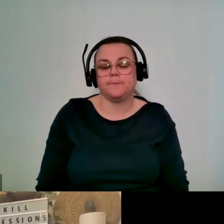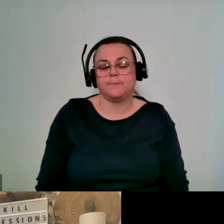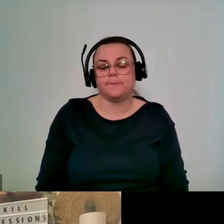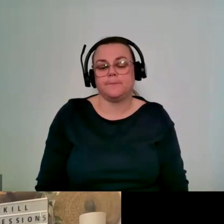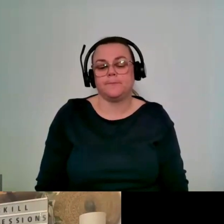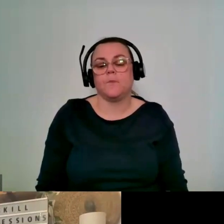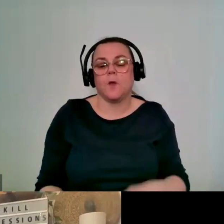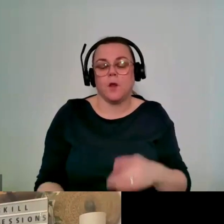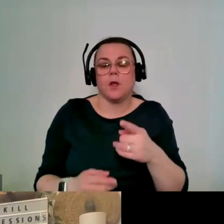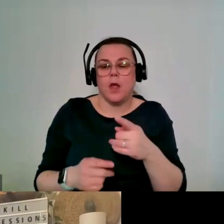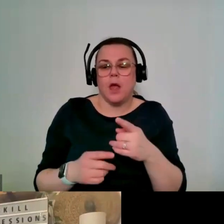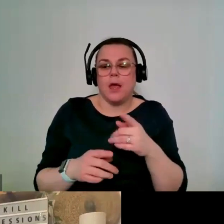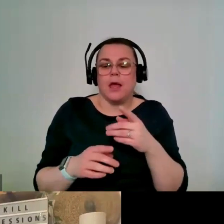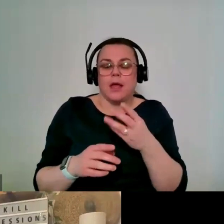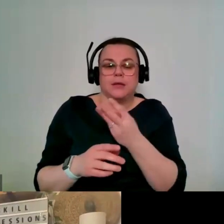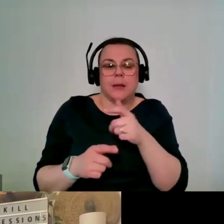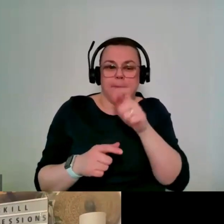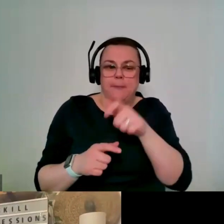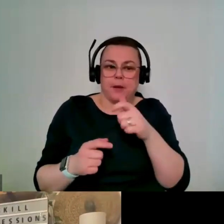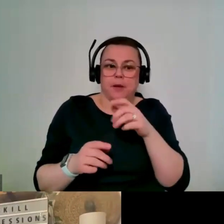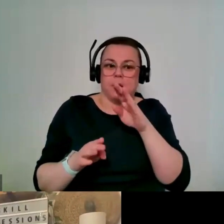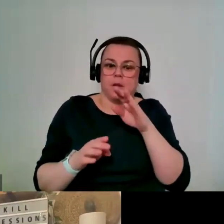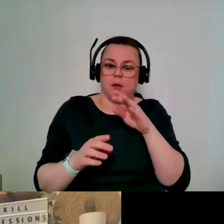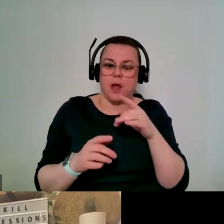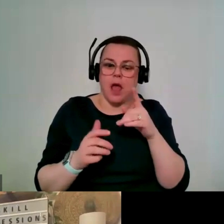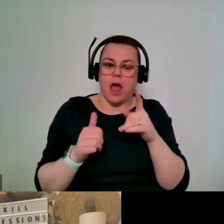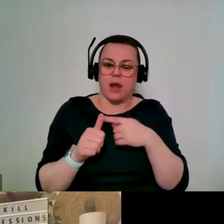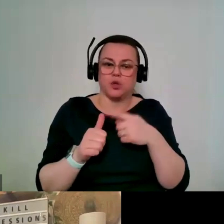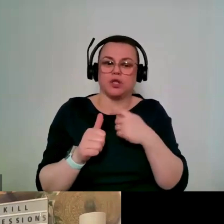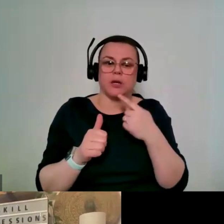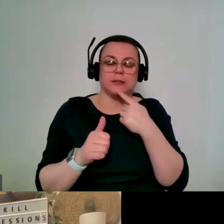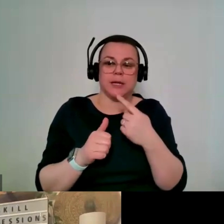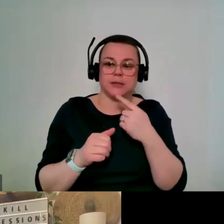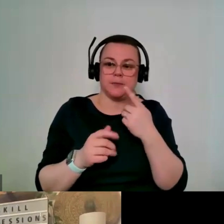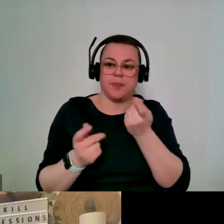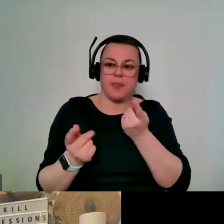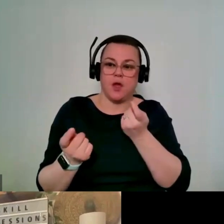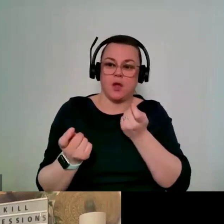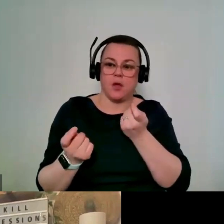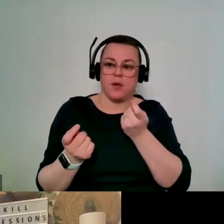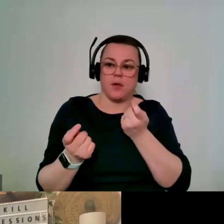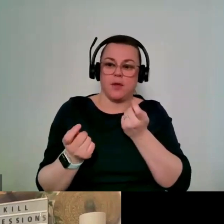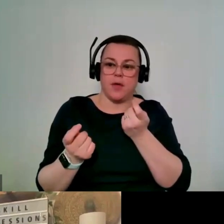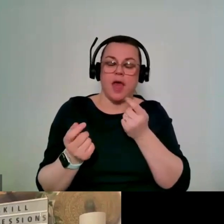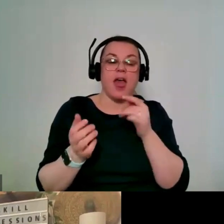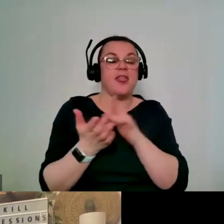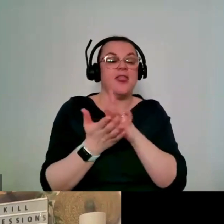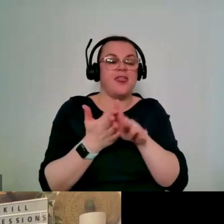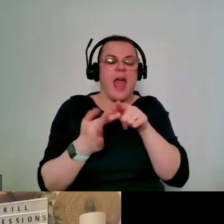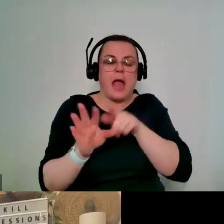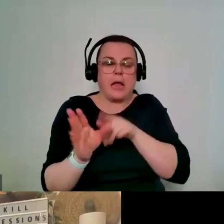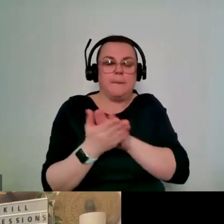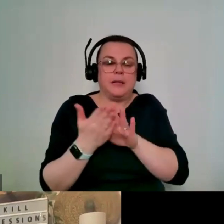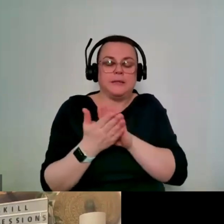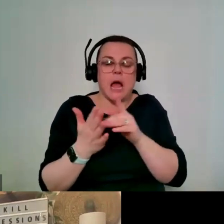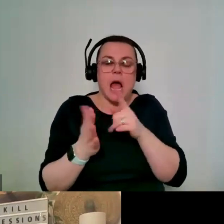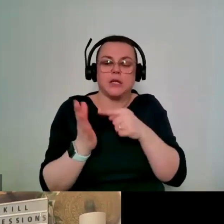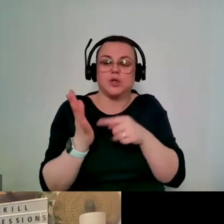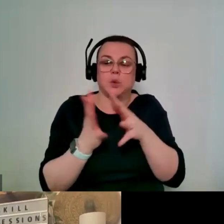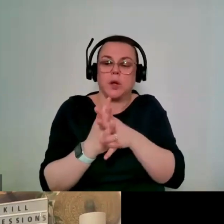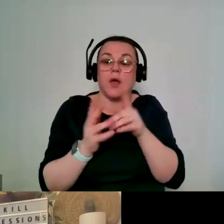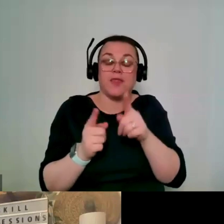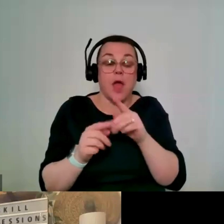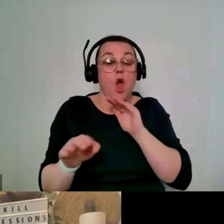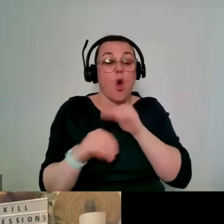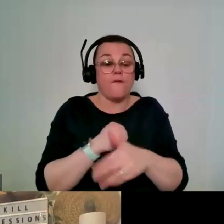some people food for thought in the chat. Anushka said they're running at over, they being Access to Work, are running at over 30